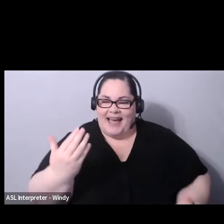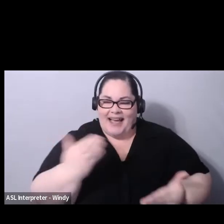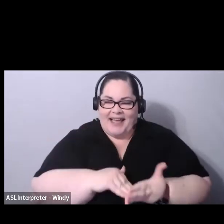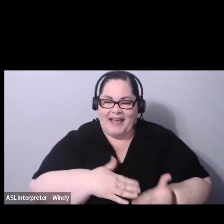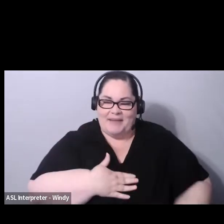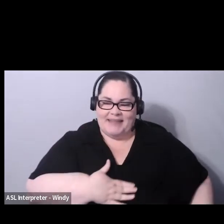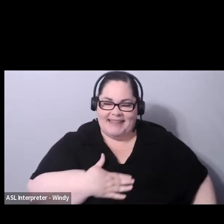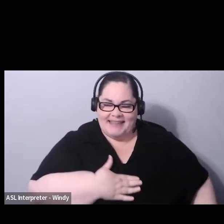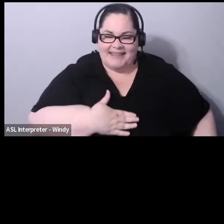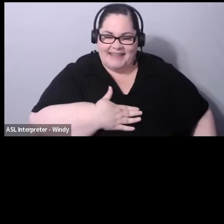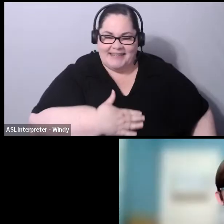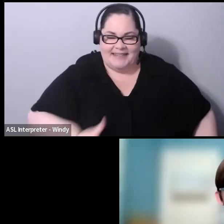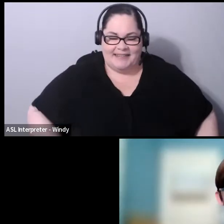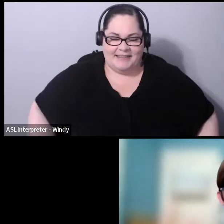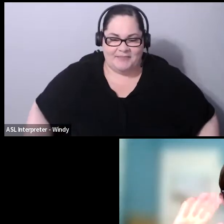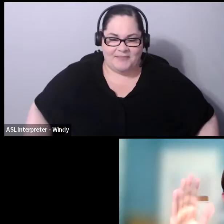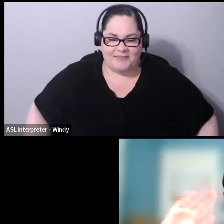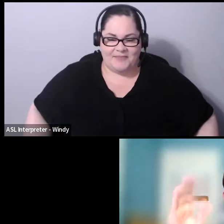your camera.